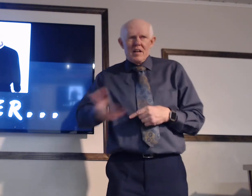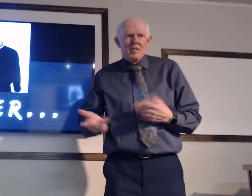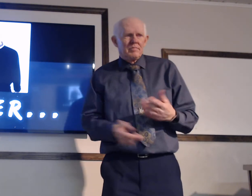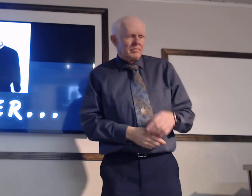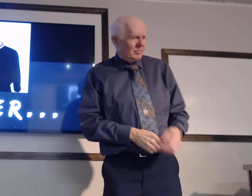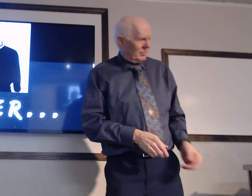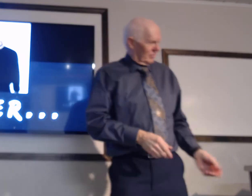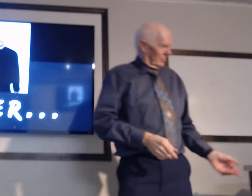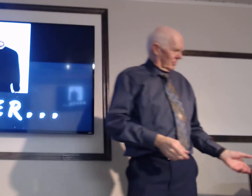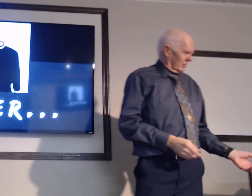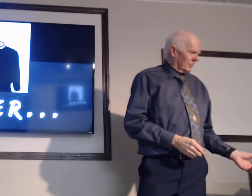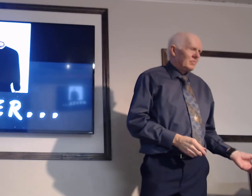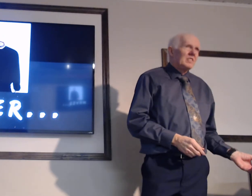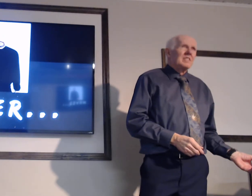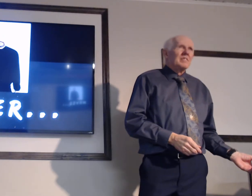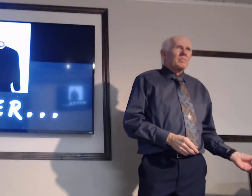not right things.